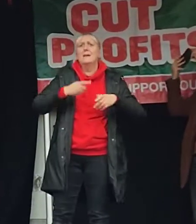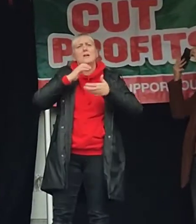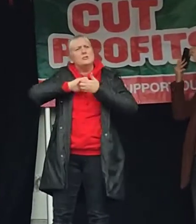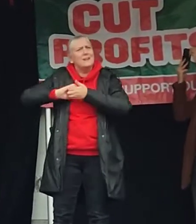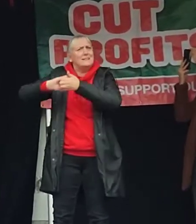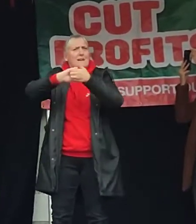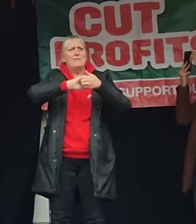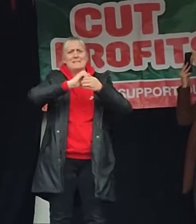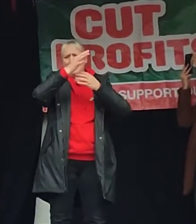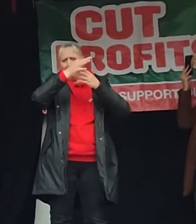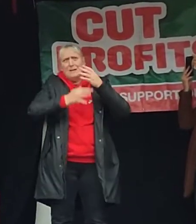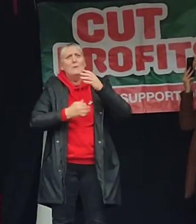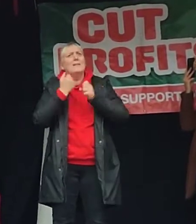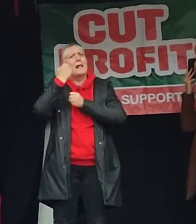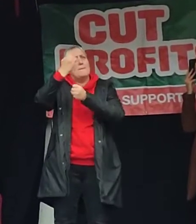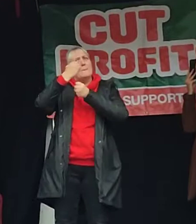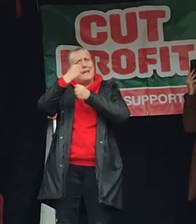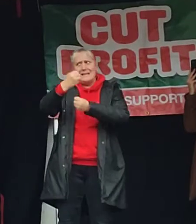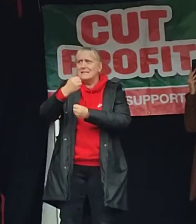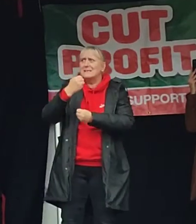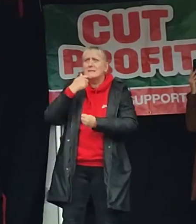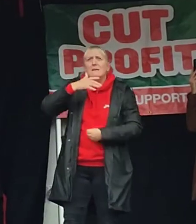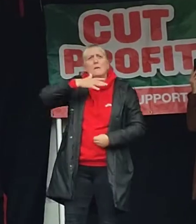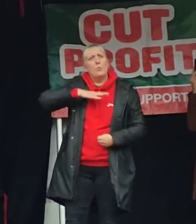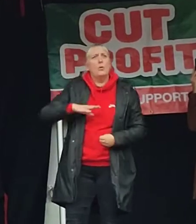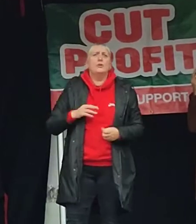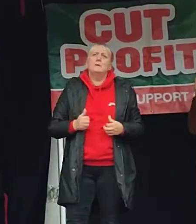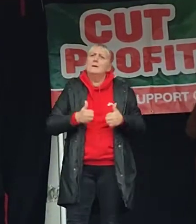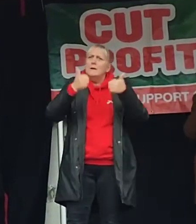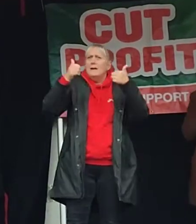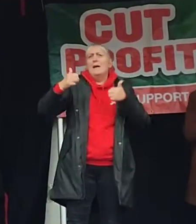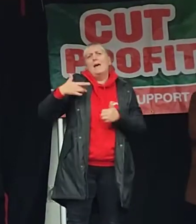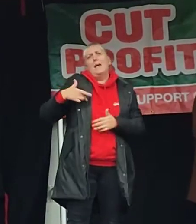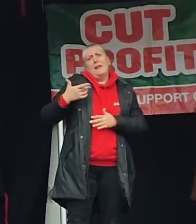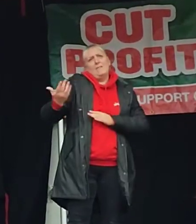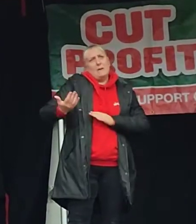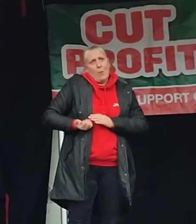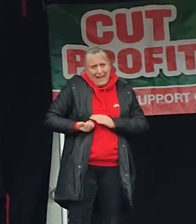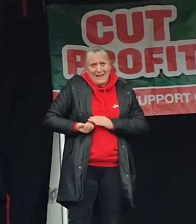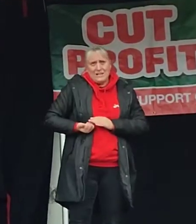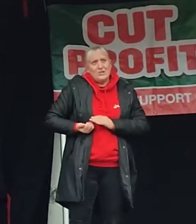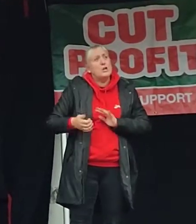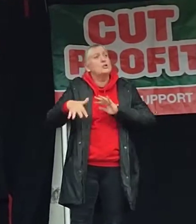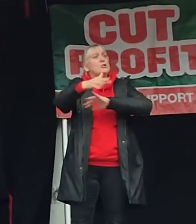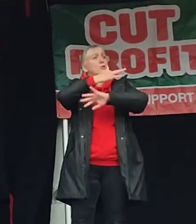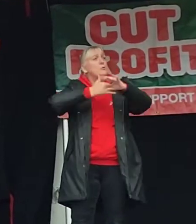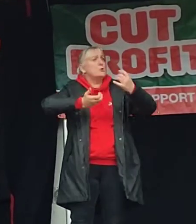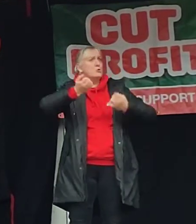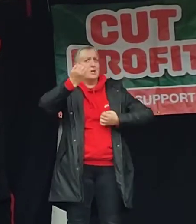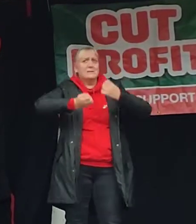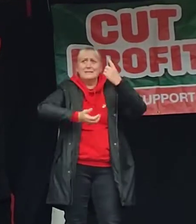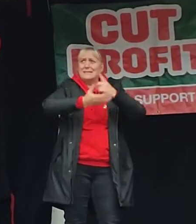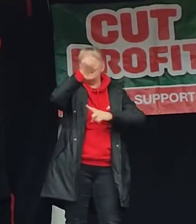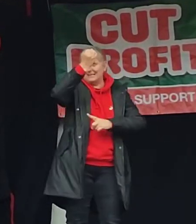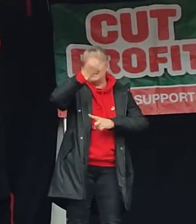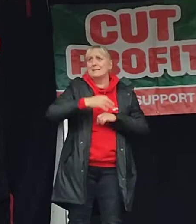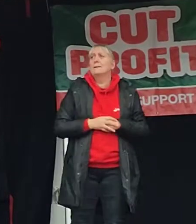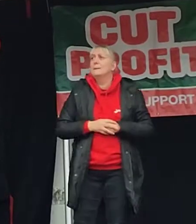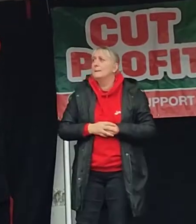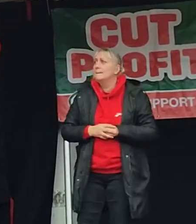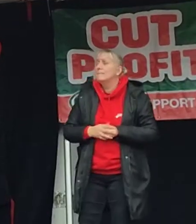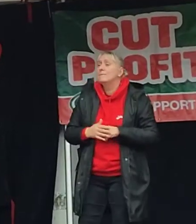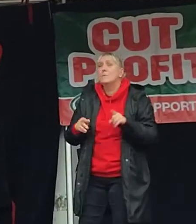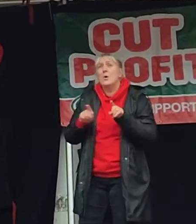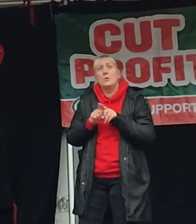those campaigns that are fighting for a decent living wage and social justice within our society. And